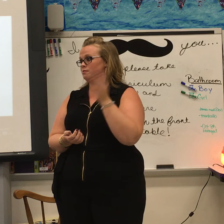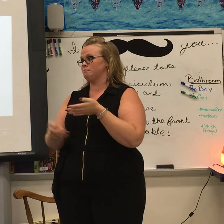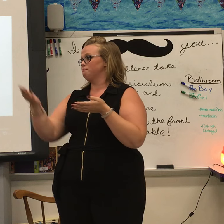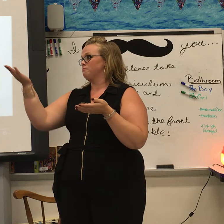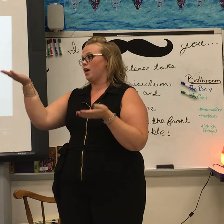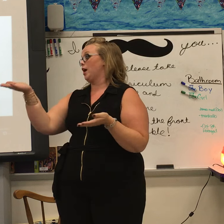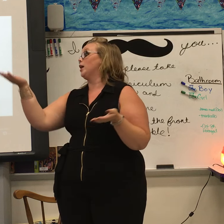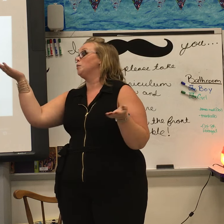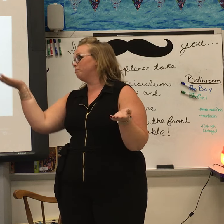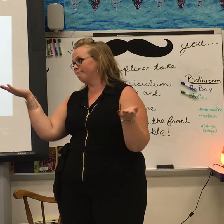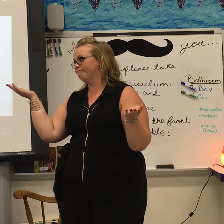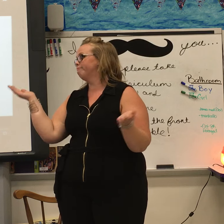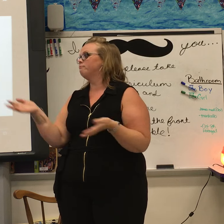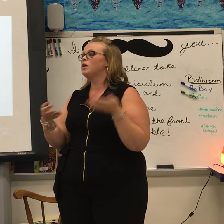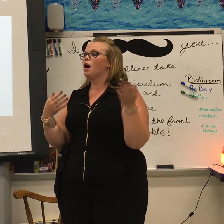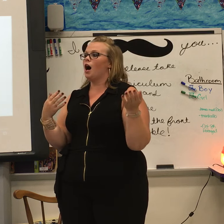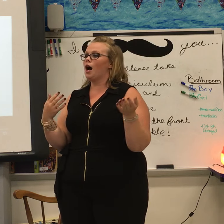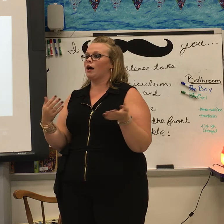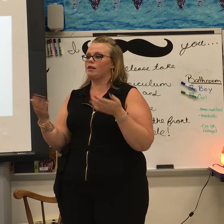MCCS AM.